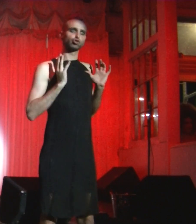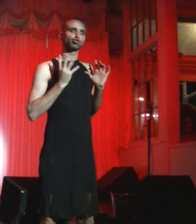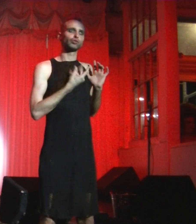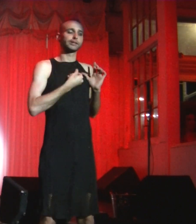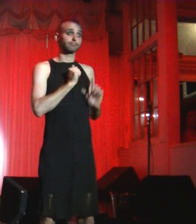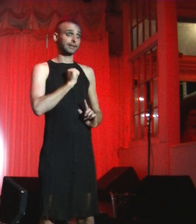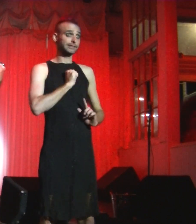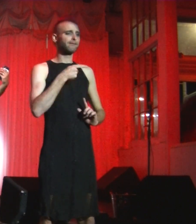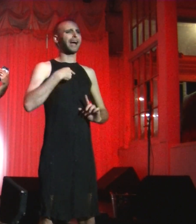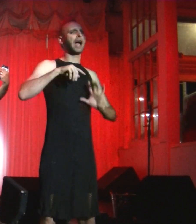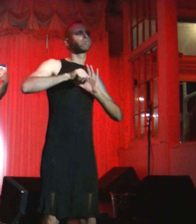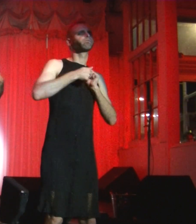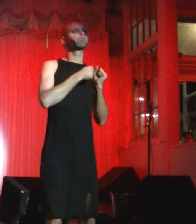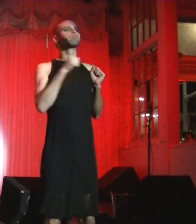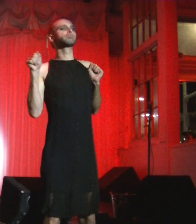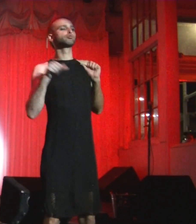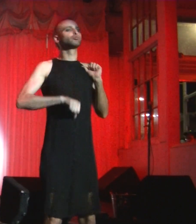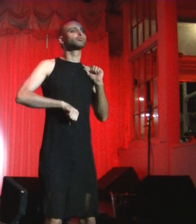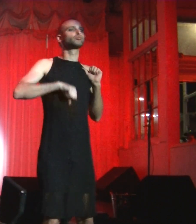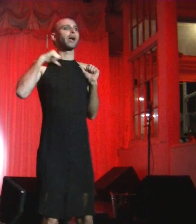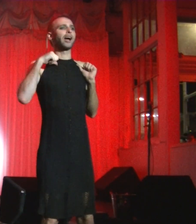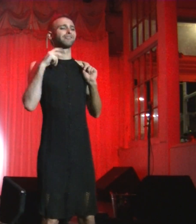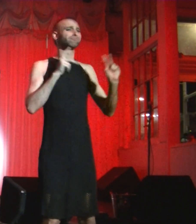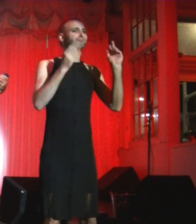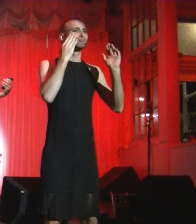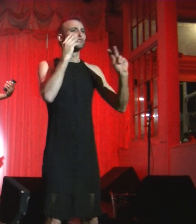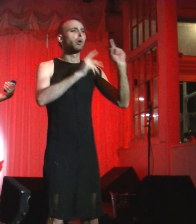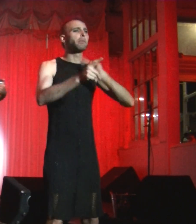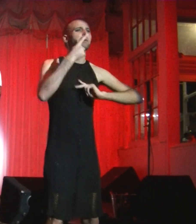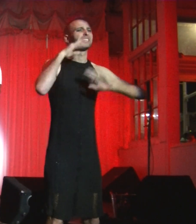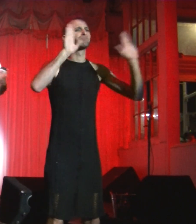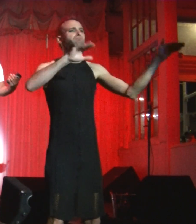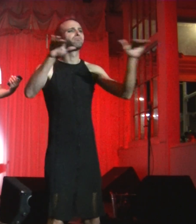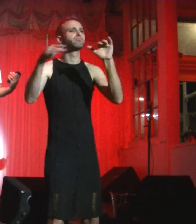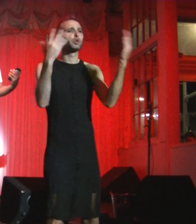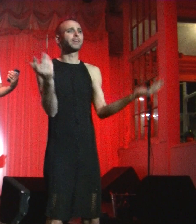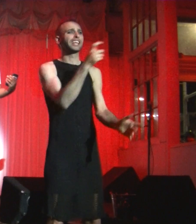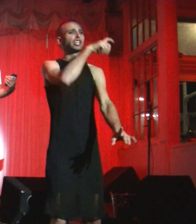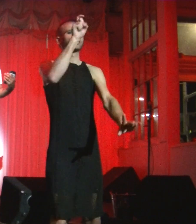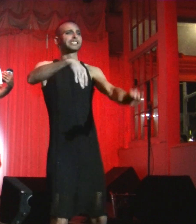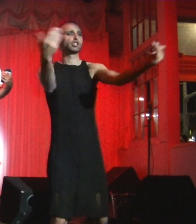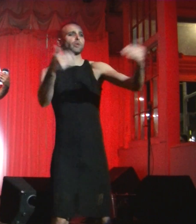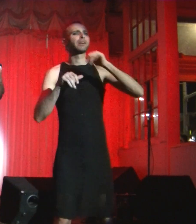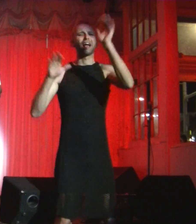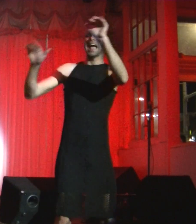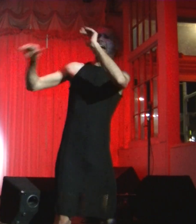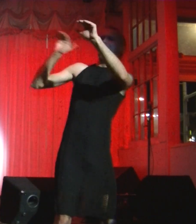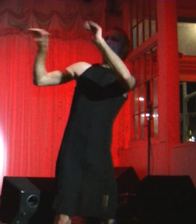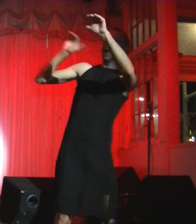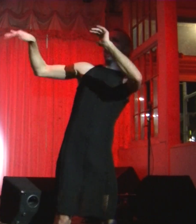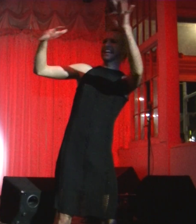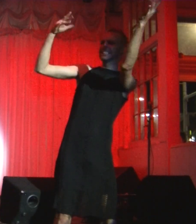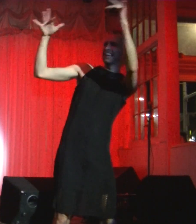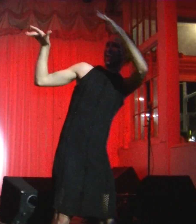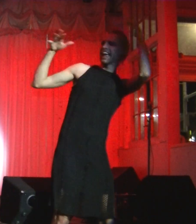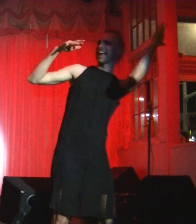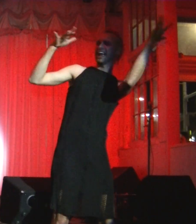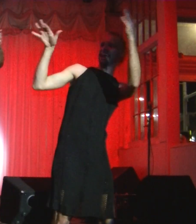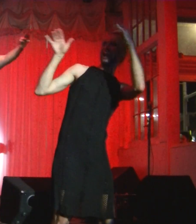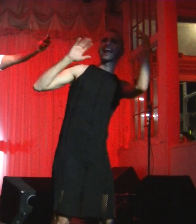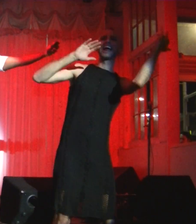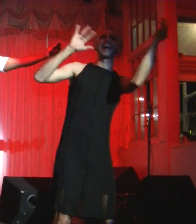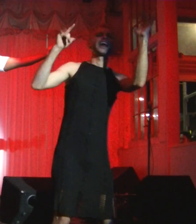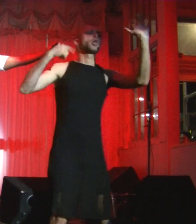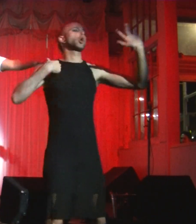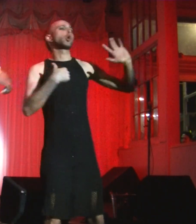trans person, because folks like to act like trans people are not welcome in Texas, but we out here, all right? And we're